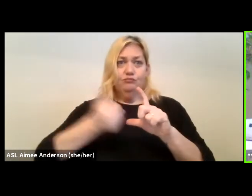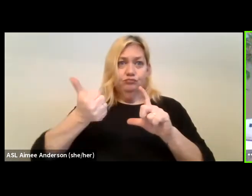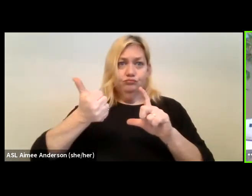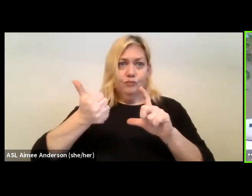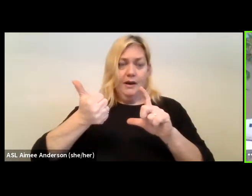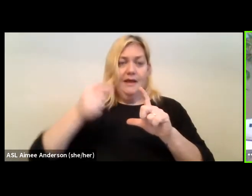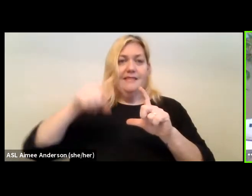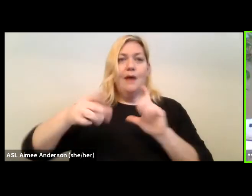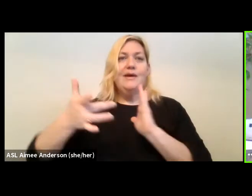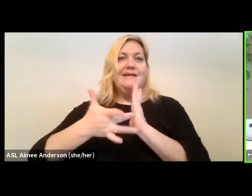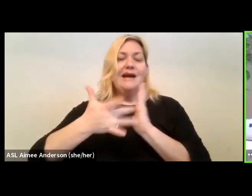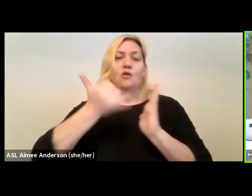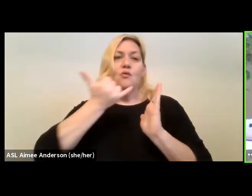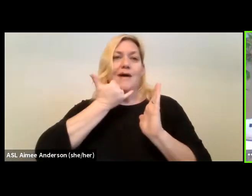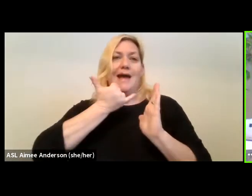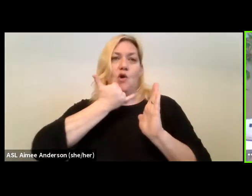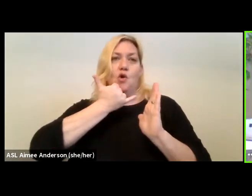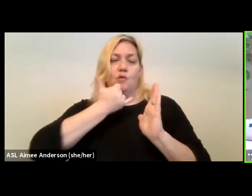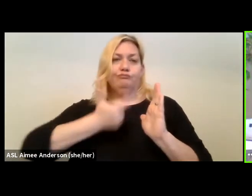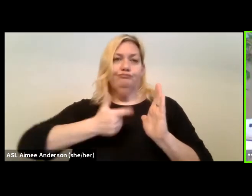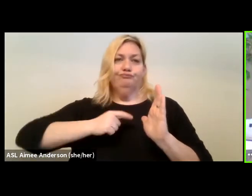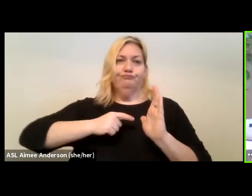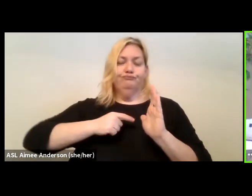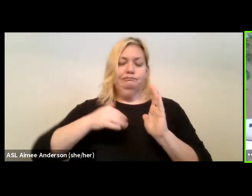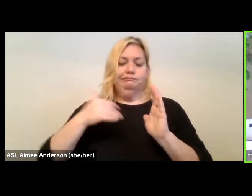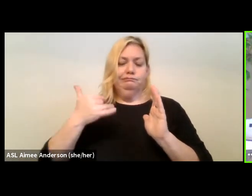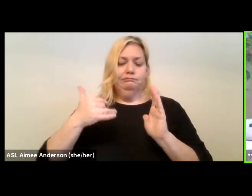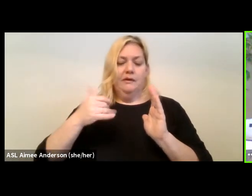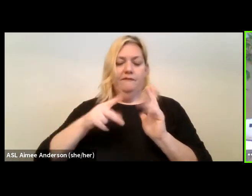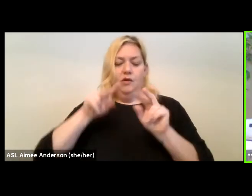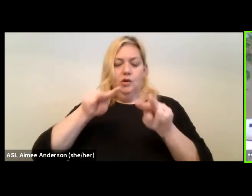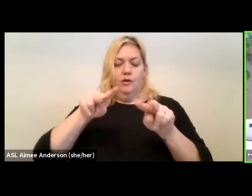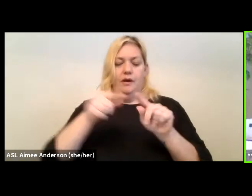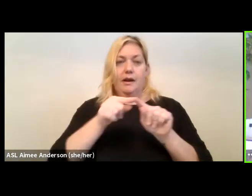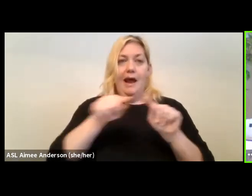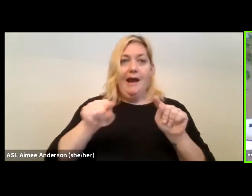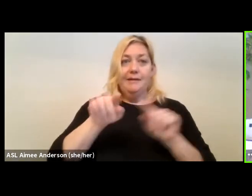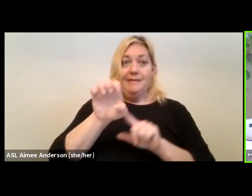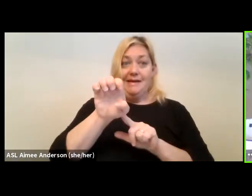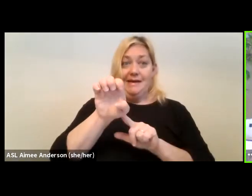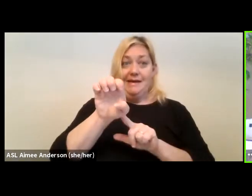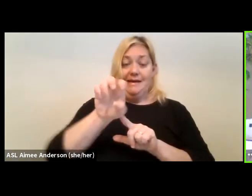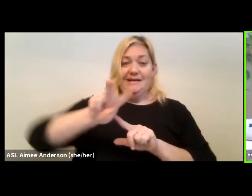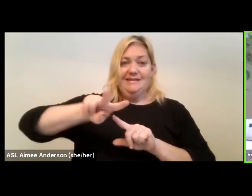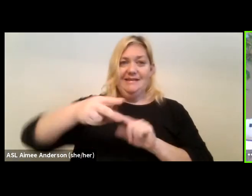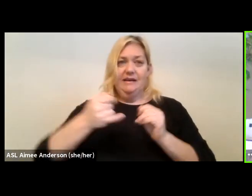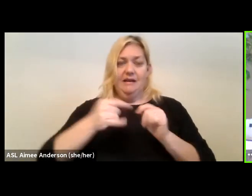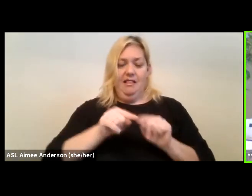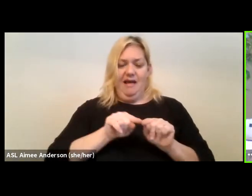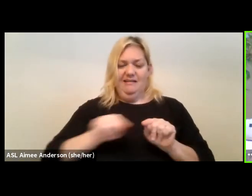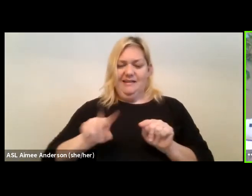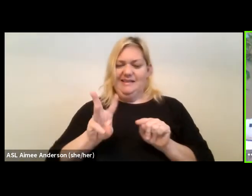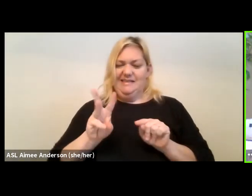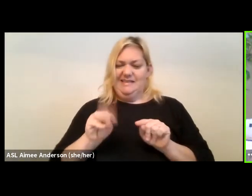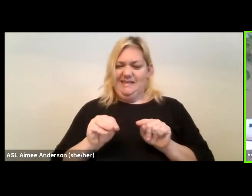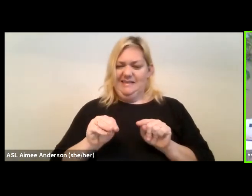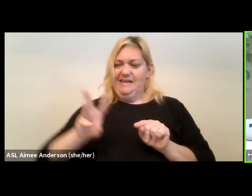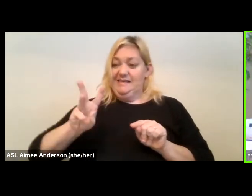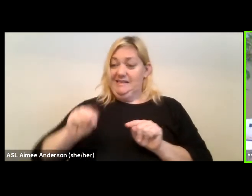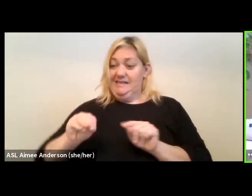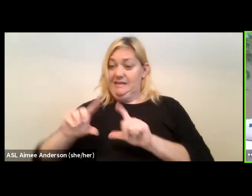a technical error on our end. So if you look on item E, second to the last line where it says 60 and then 60 in